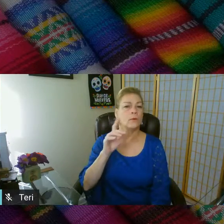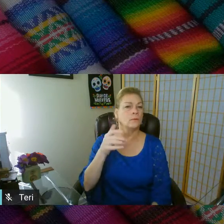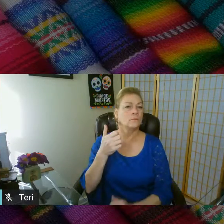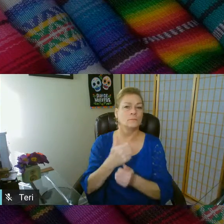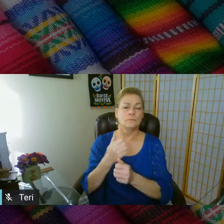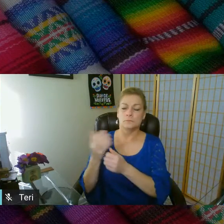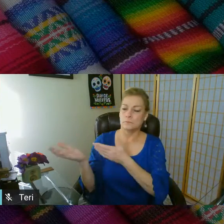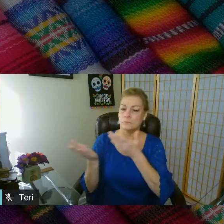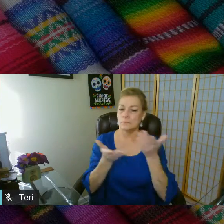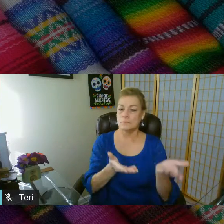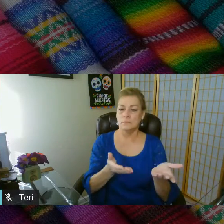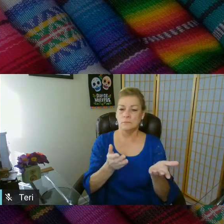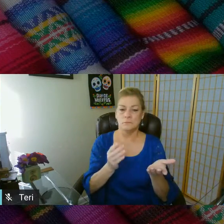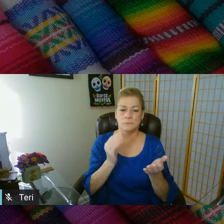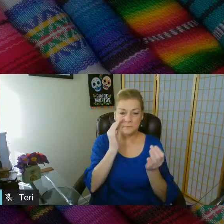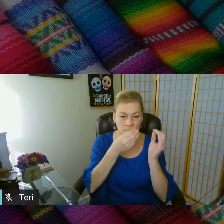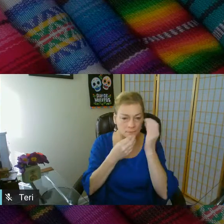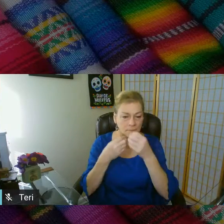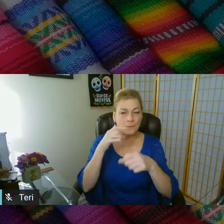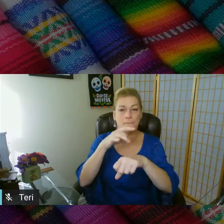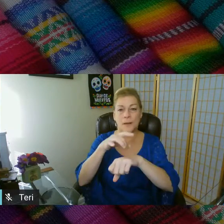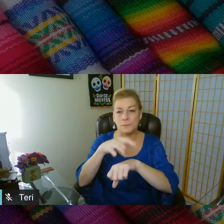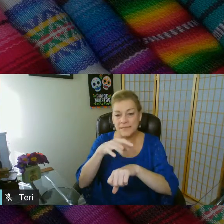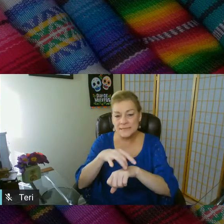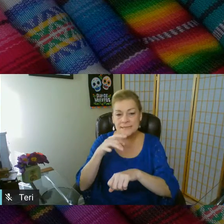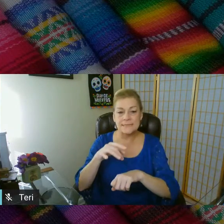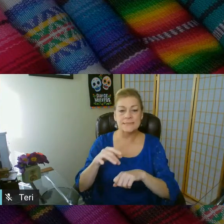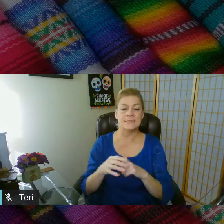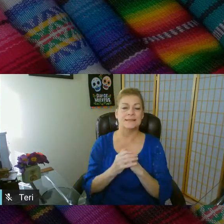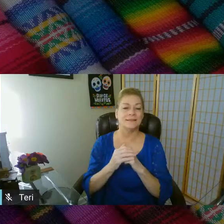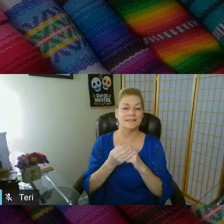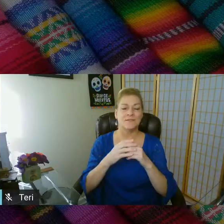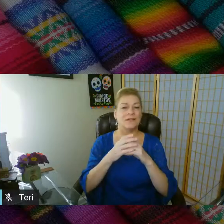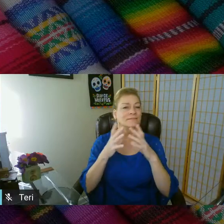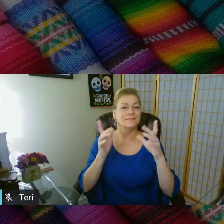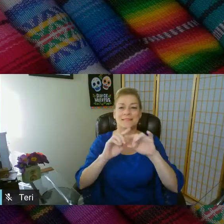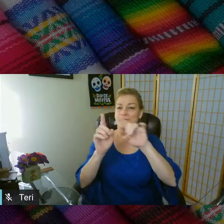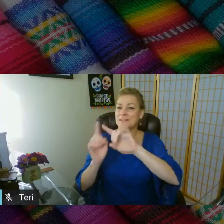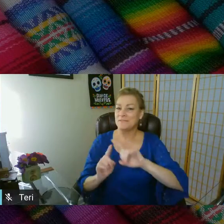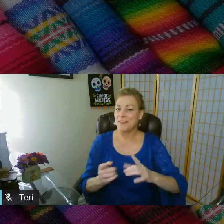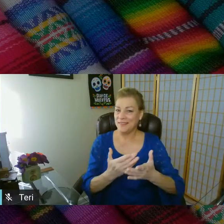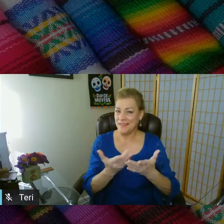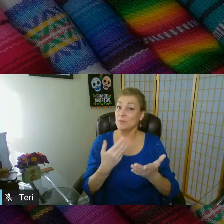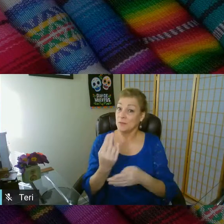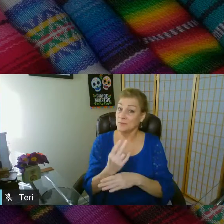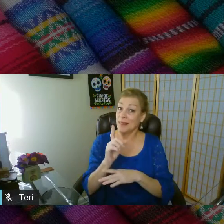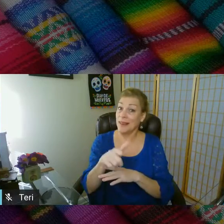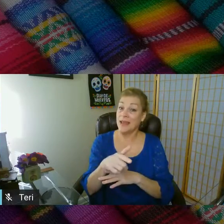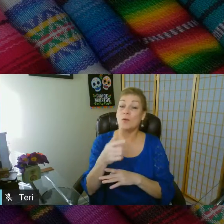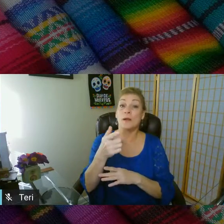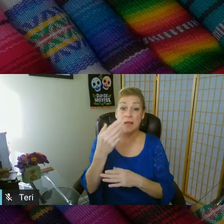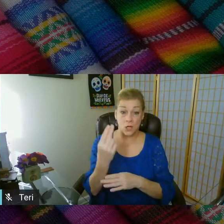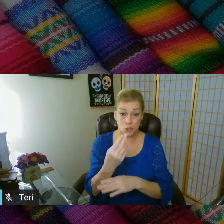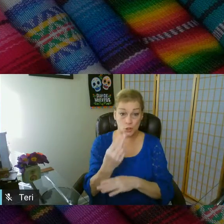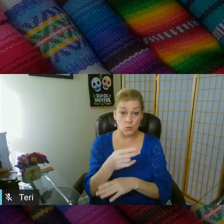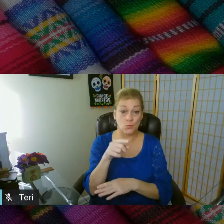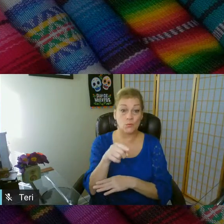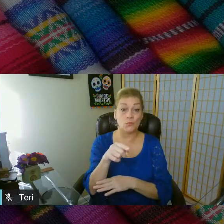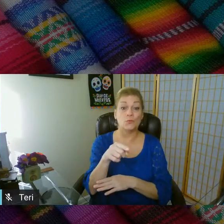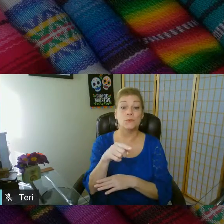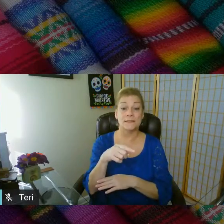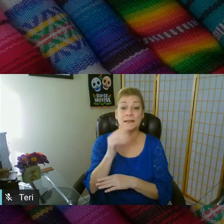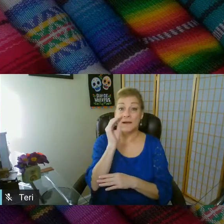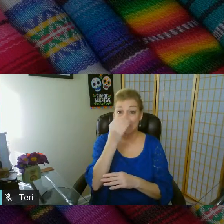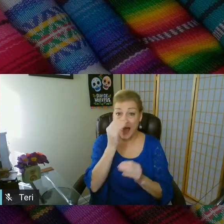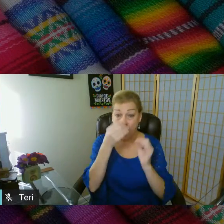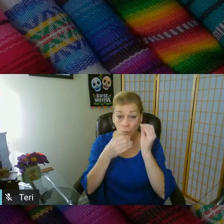brought marigolds, and she brought lots of pumpkins and gourds and cornucopia, which we'll use later, but we did use the marigolds, which you can see up here